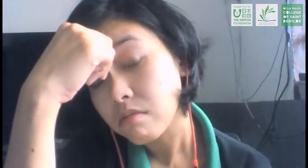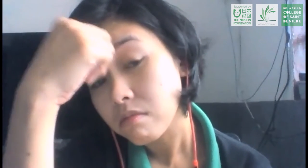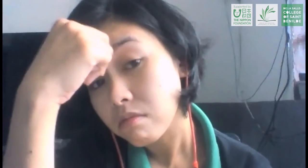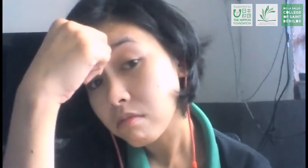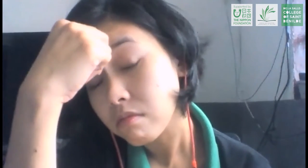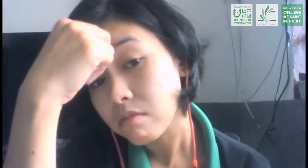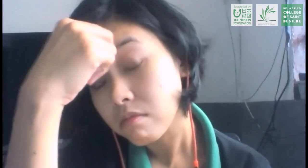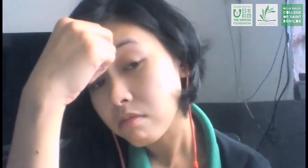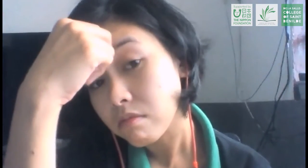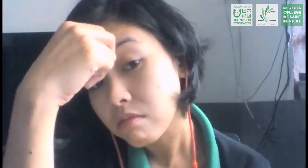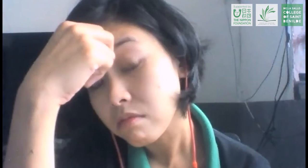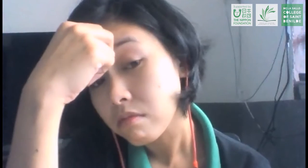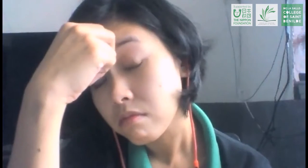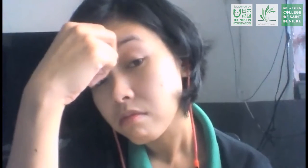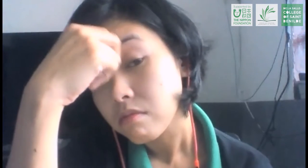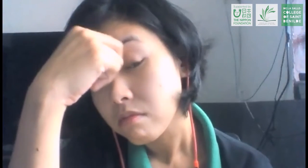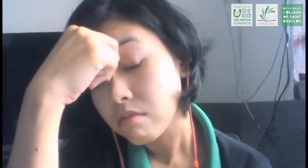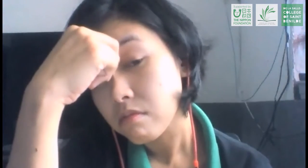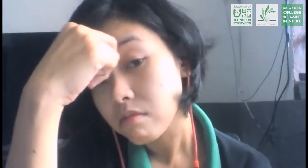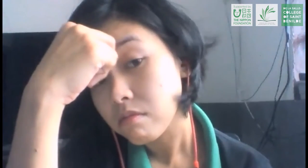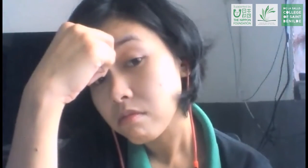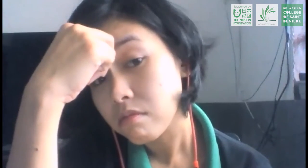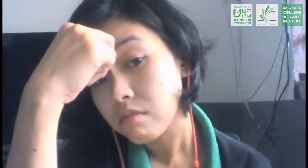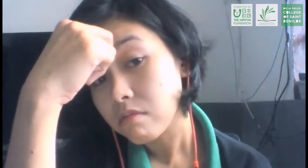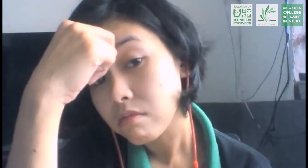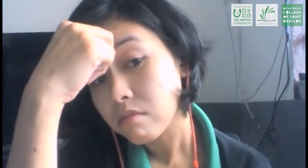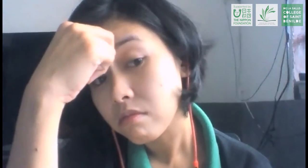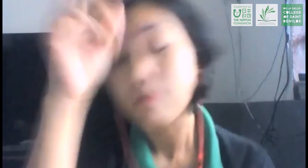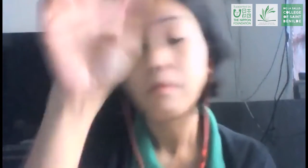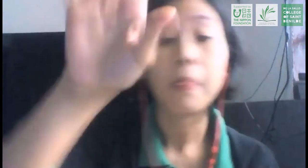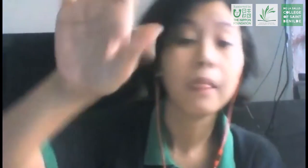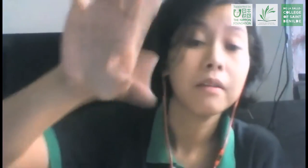Yeah, because Peebs said it, let's leave it.